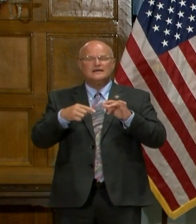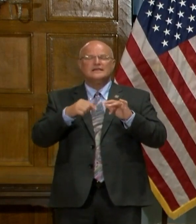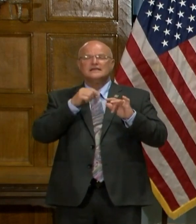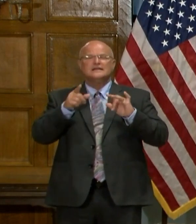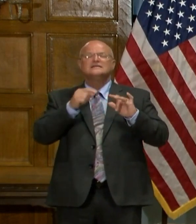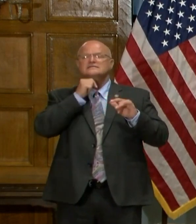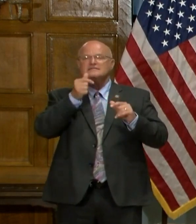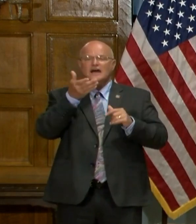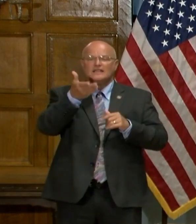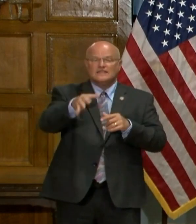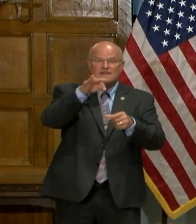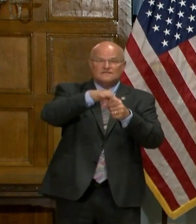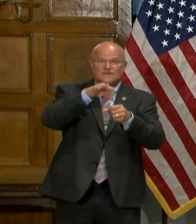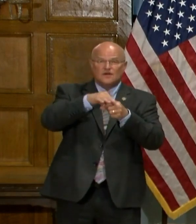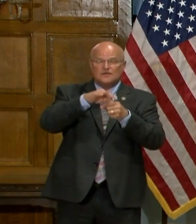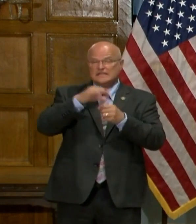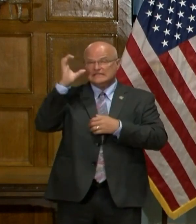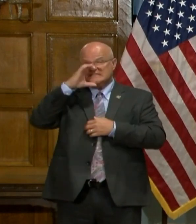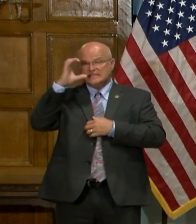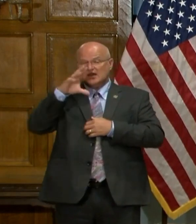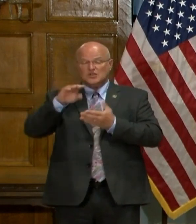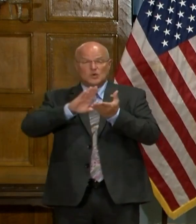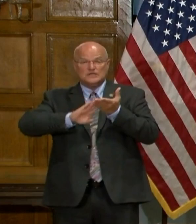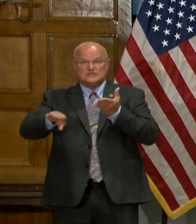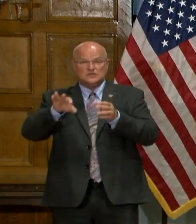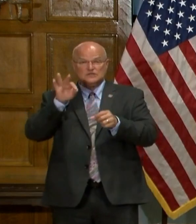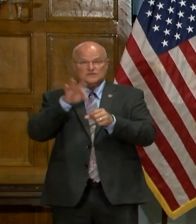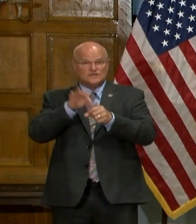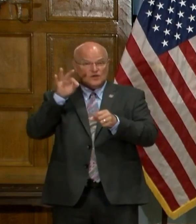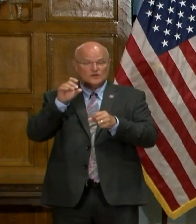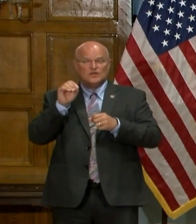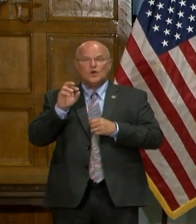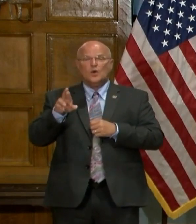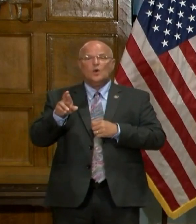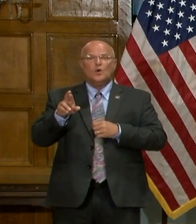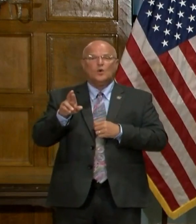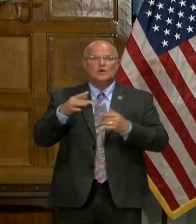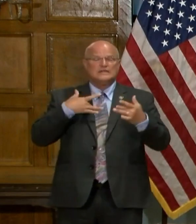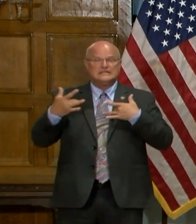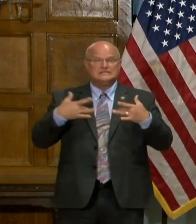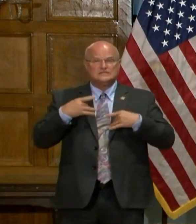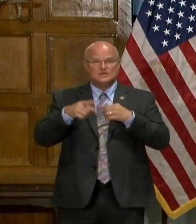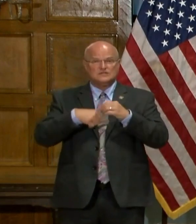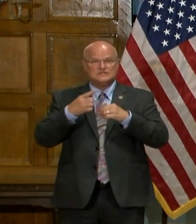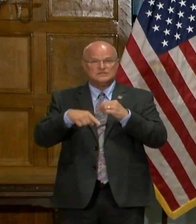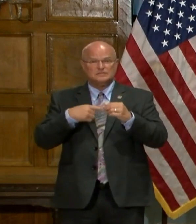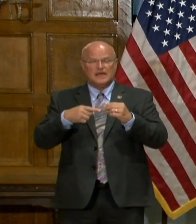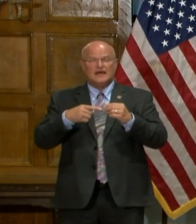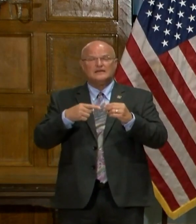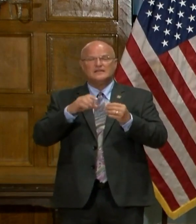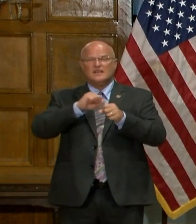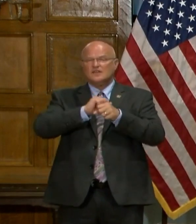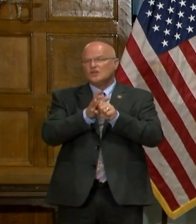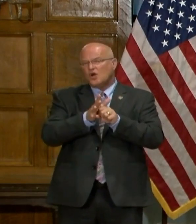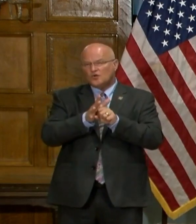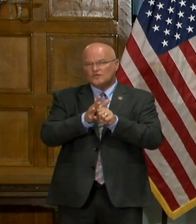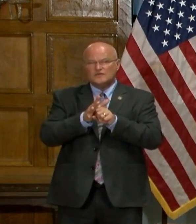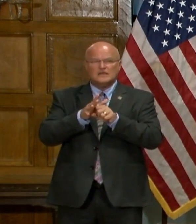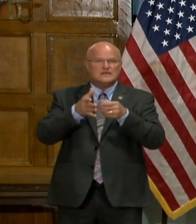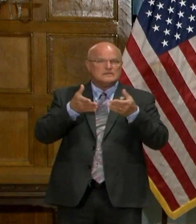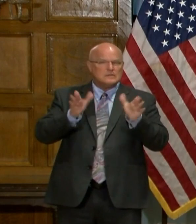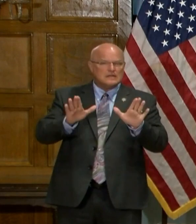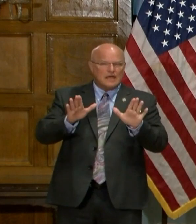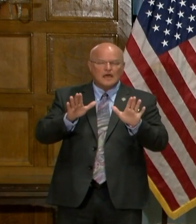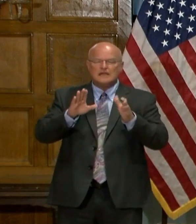voting, seeking either no excuse absentee voting or concerns about contracting COVID being